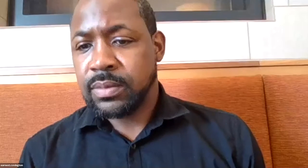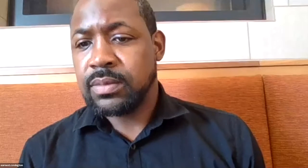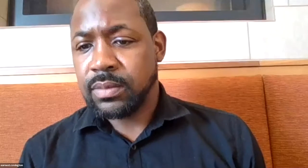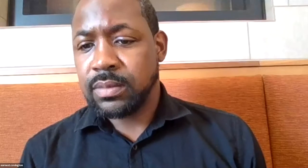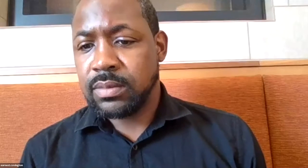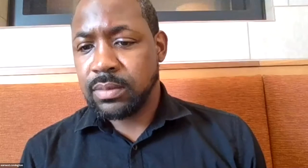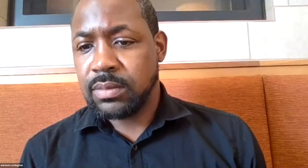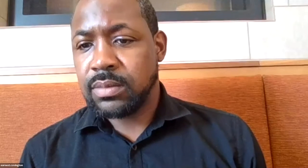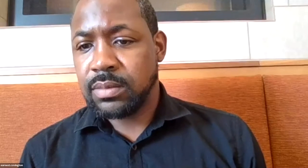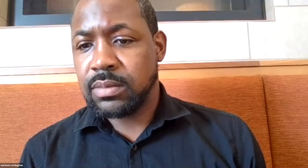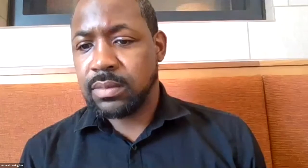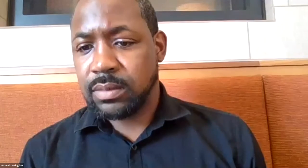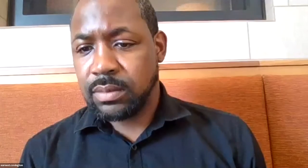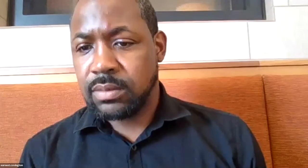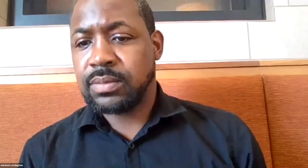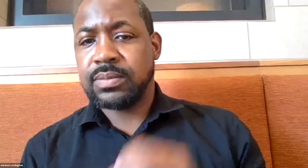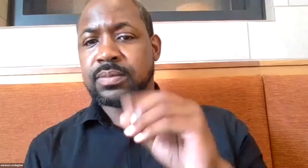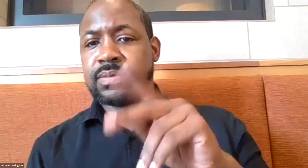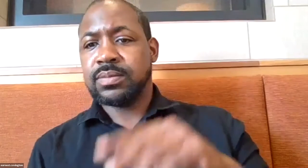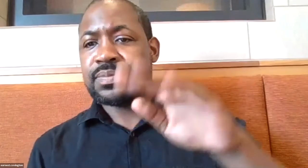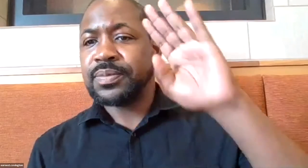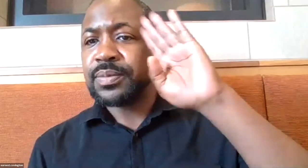And we've begun recording.